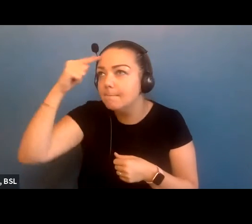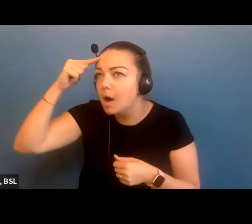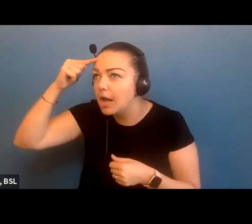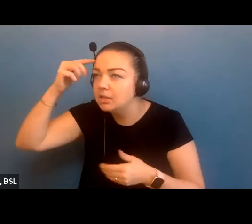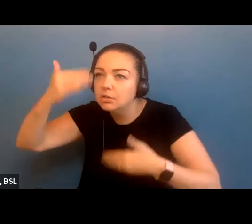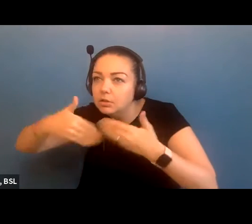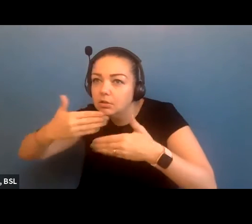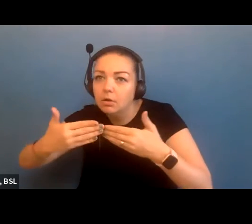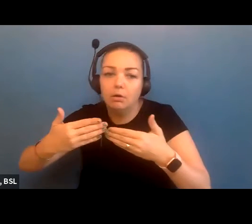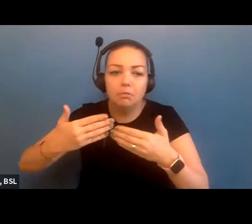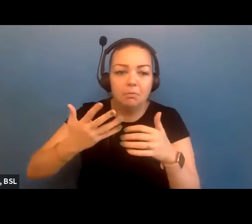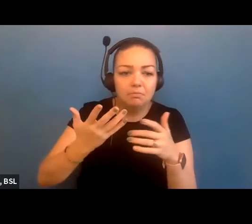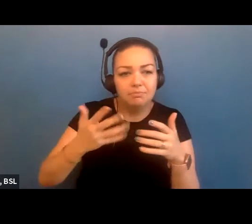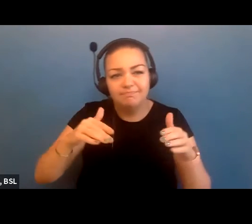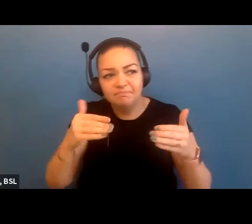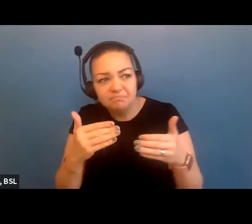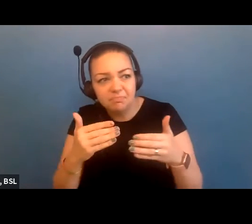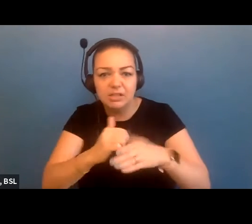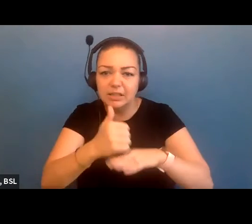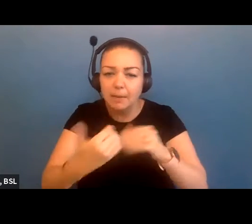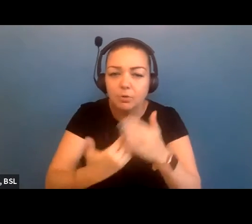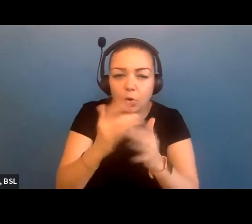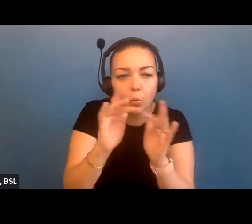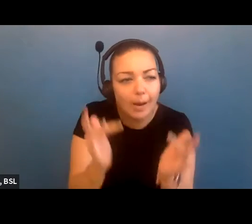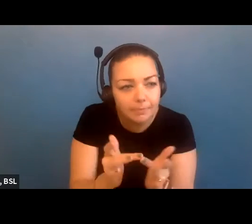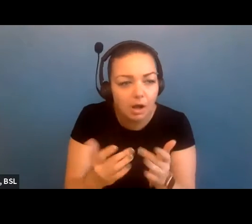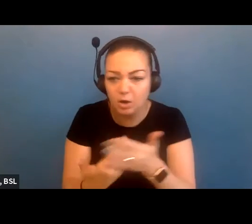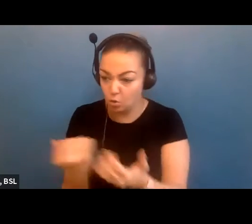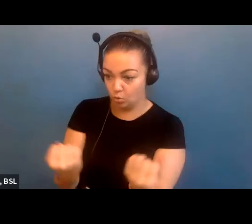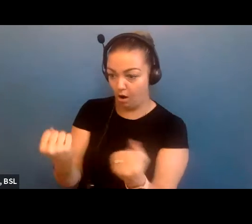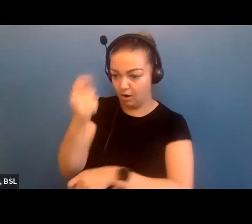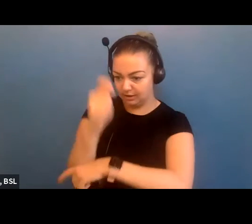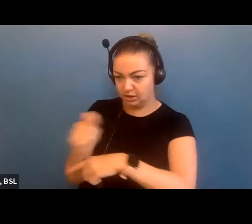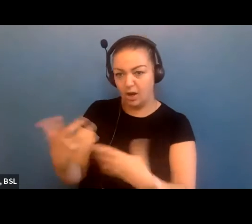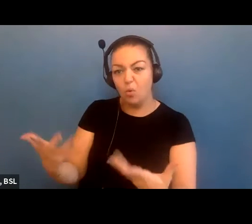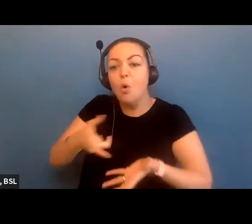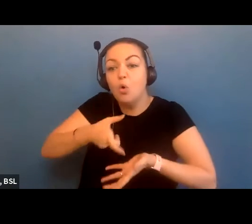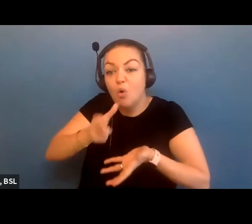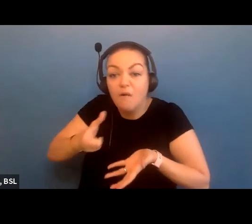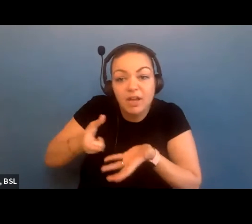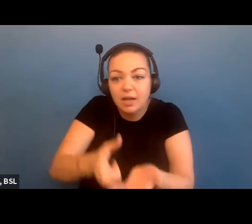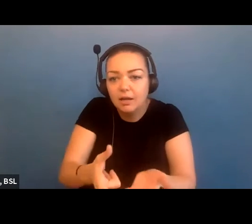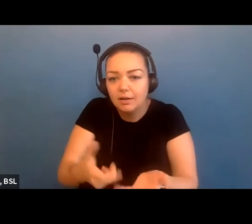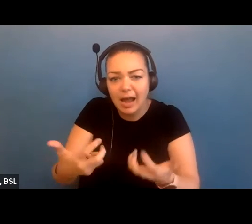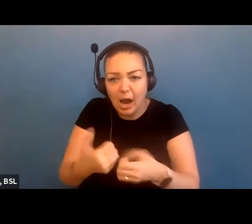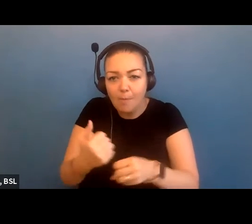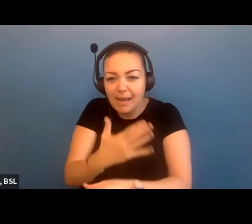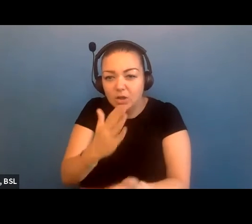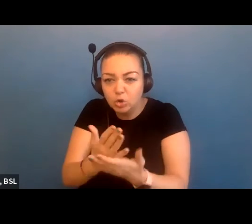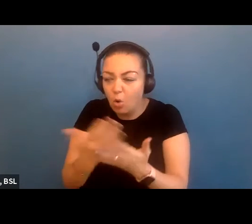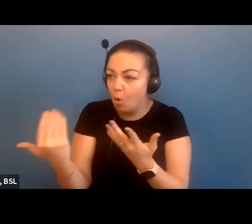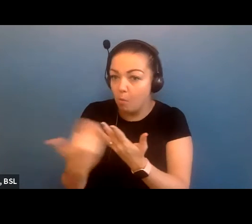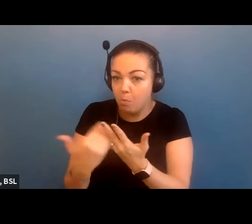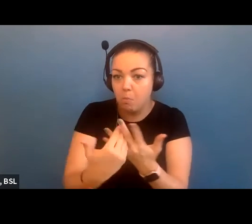it is a website or a new car design or the way you serve a cup of coffee. But our emphasis is on the built environment, the